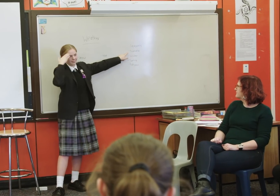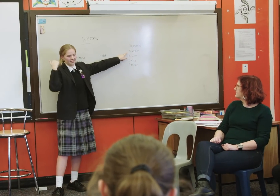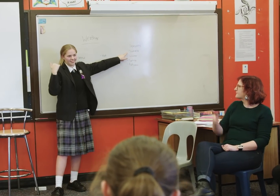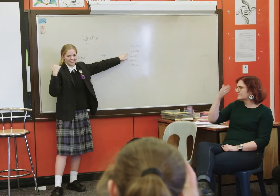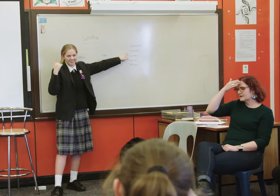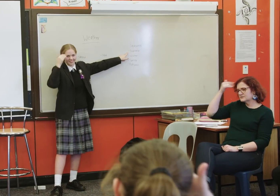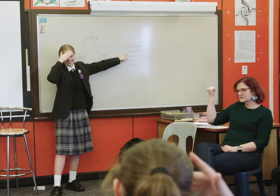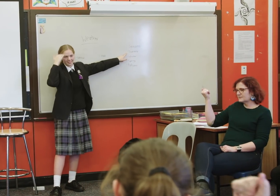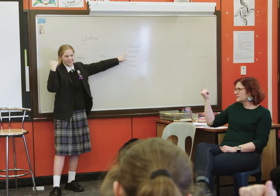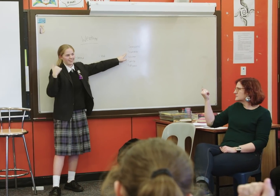Summer.